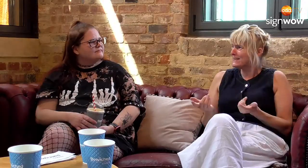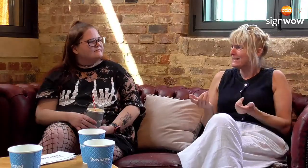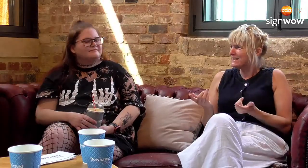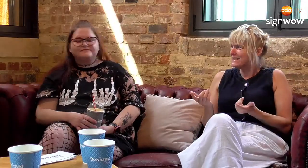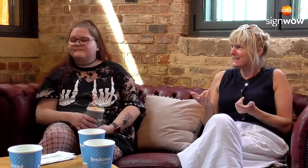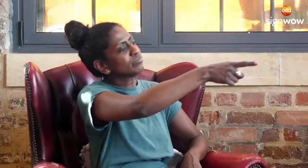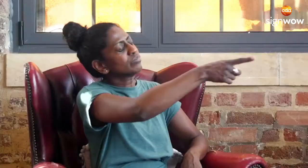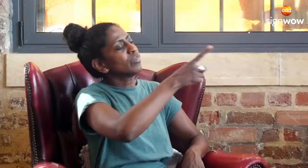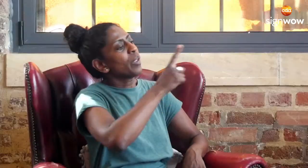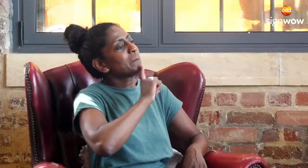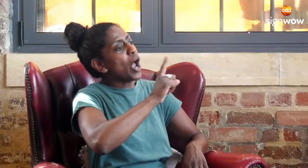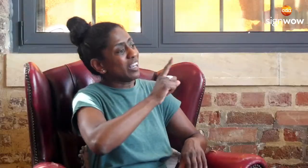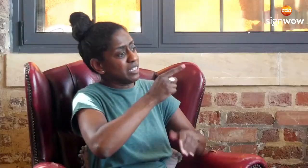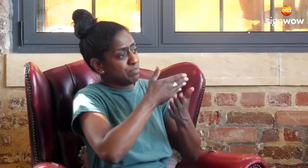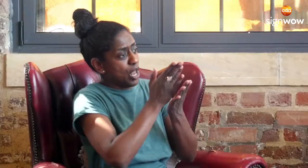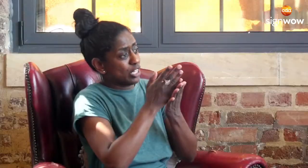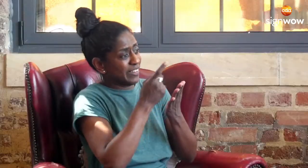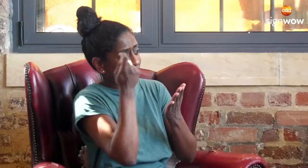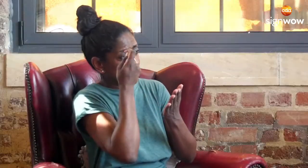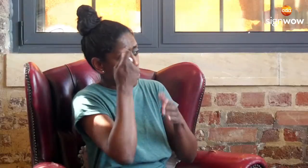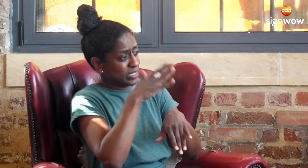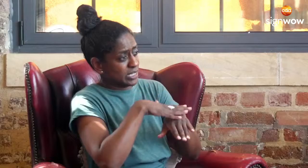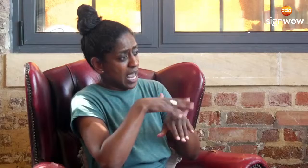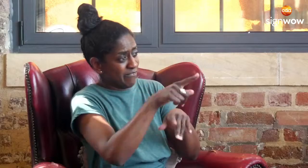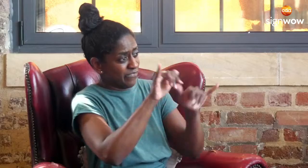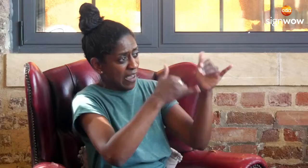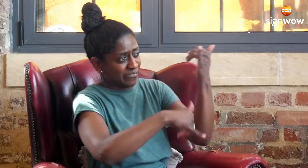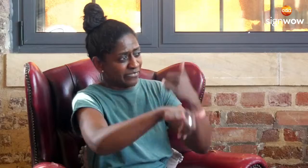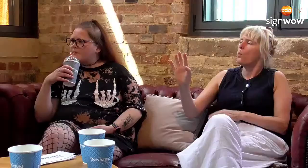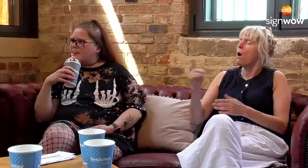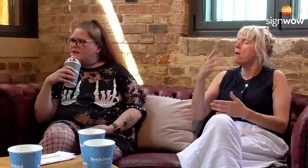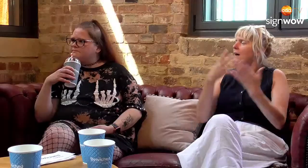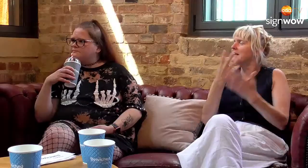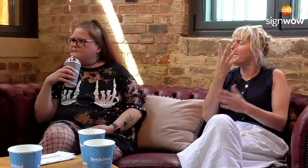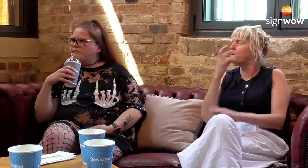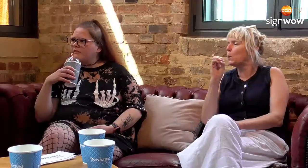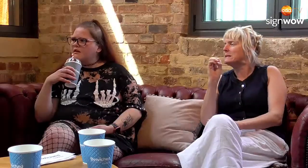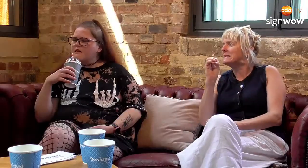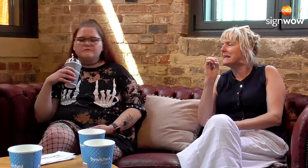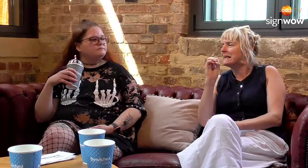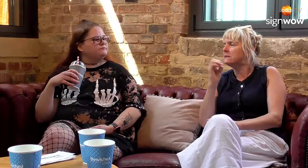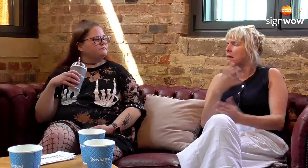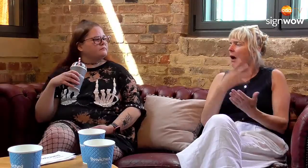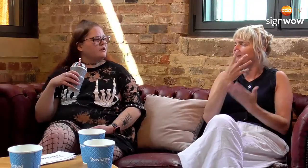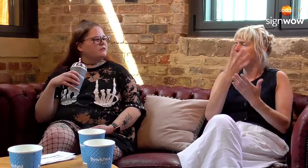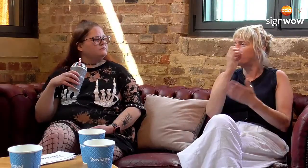part of us, isn't it? Oh, definitely. And so the... Oh no, it's about